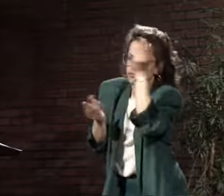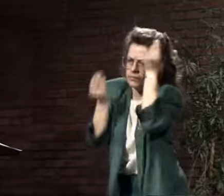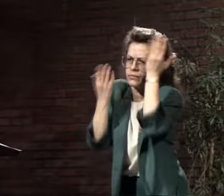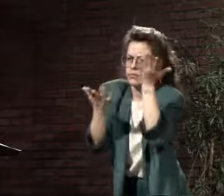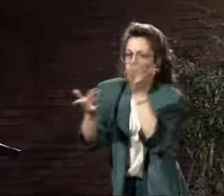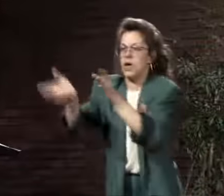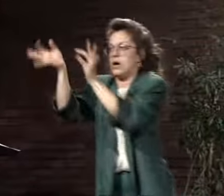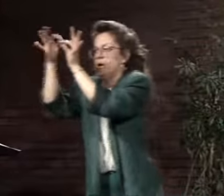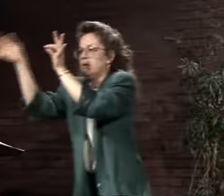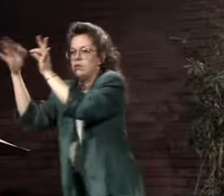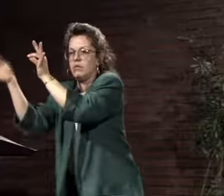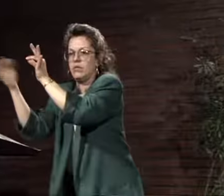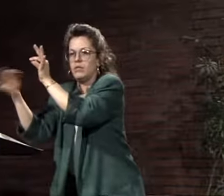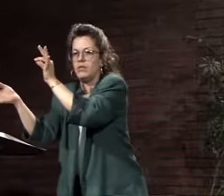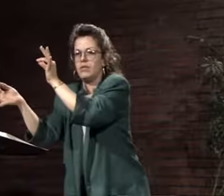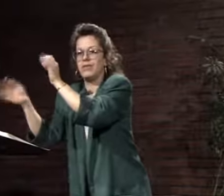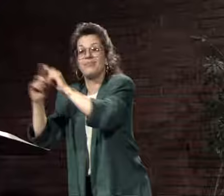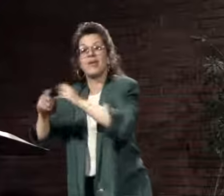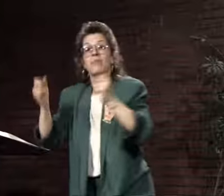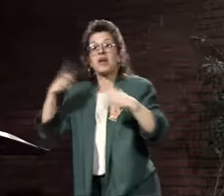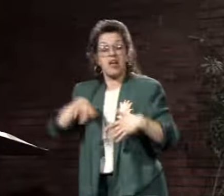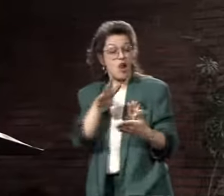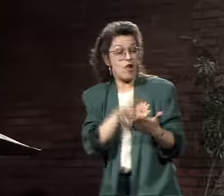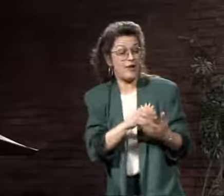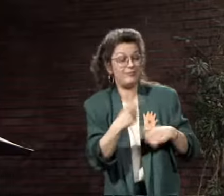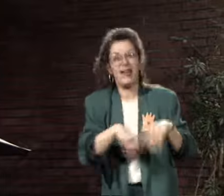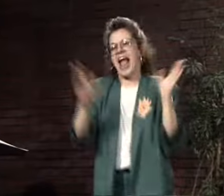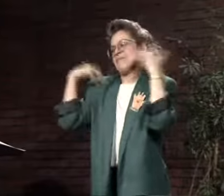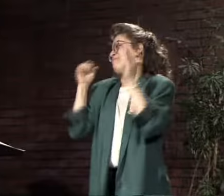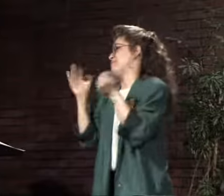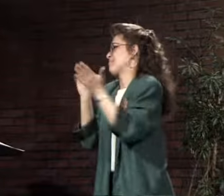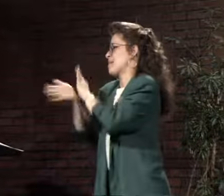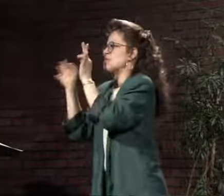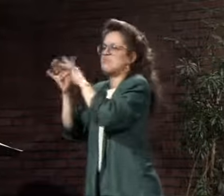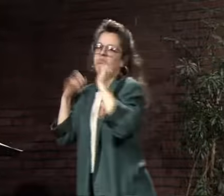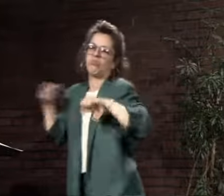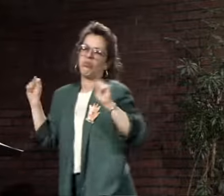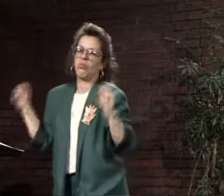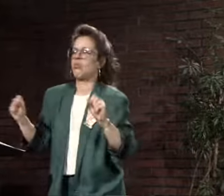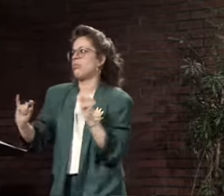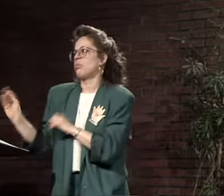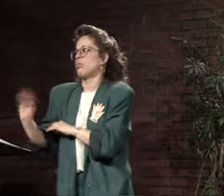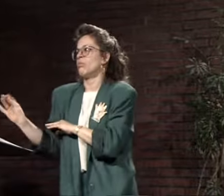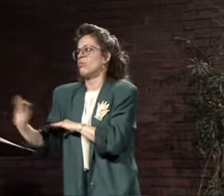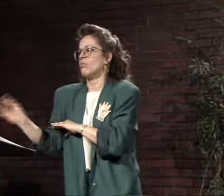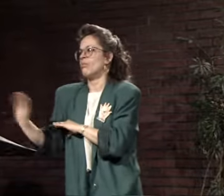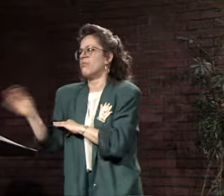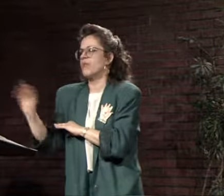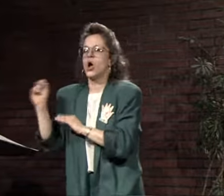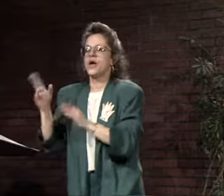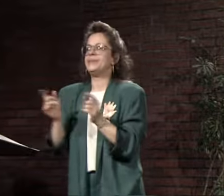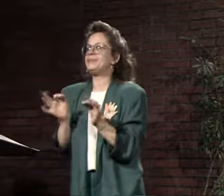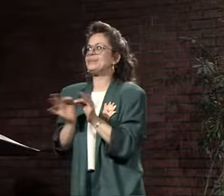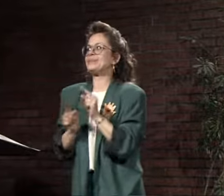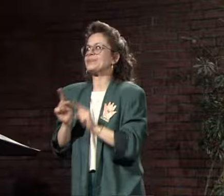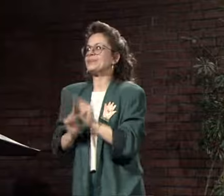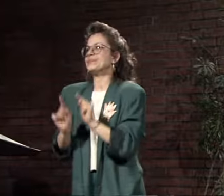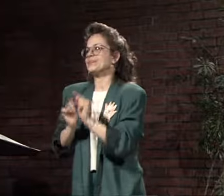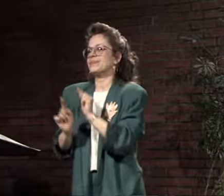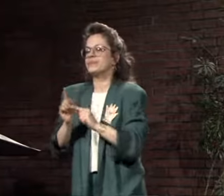how to read everything in sign language. However, somebody who's just signing is the very basics. It's not the same